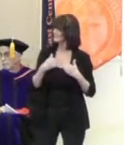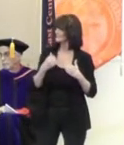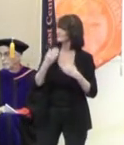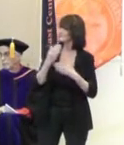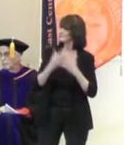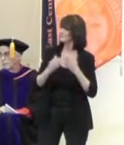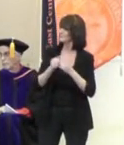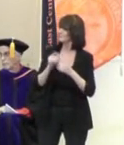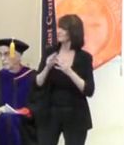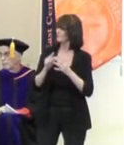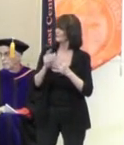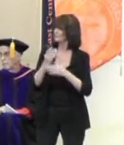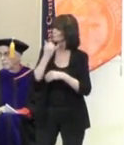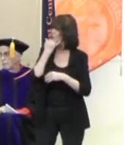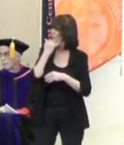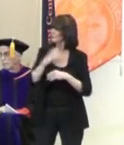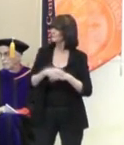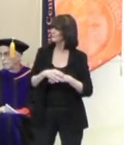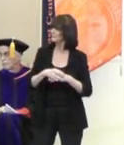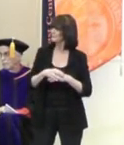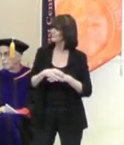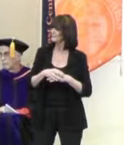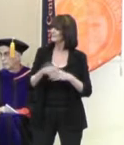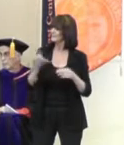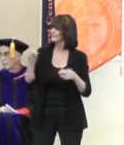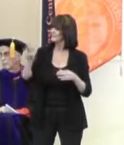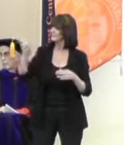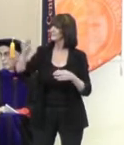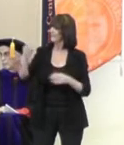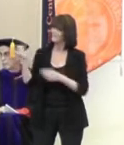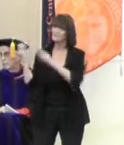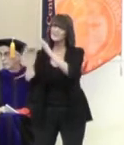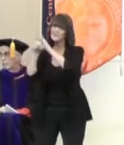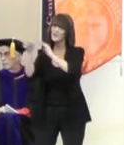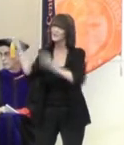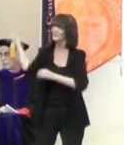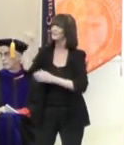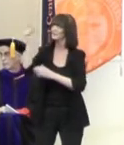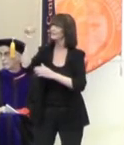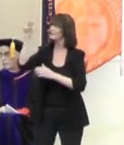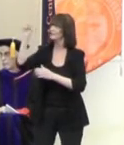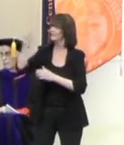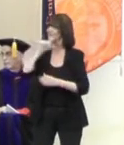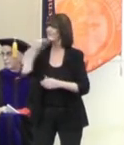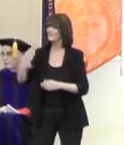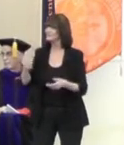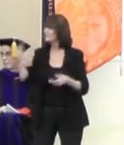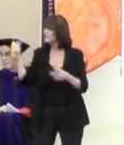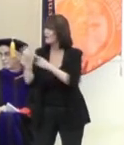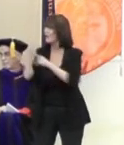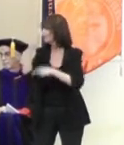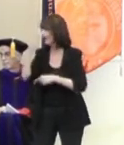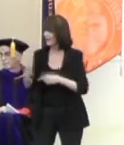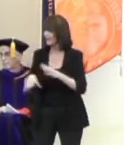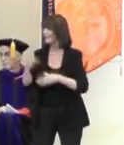wrong. David slew the giant. He just didn't haul off and knock the hell out of him.